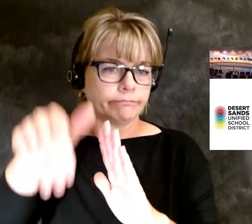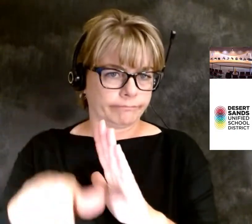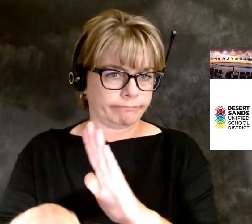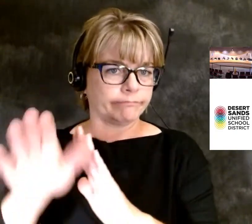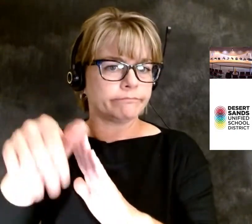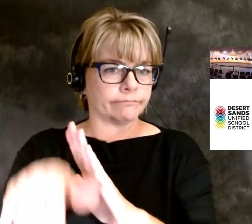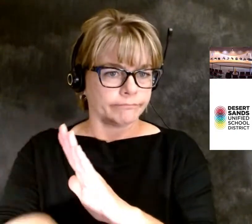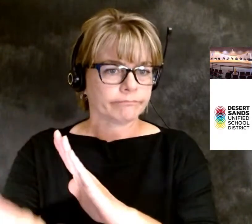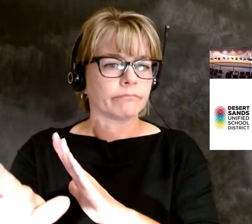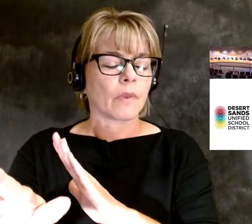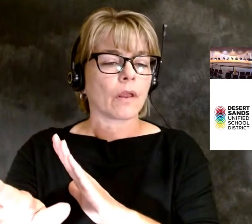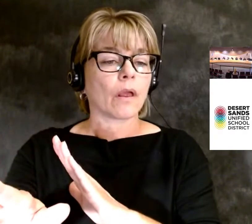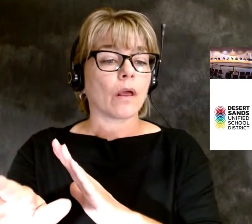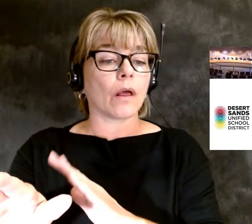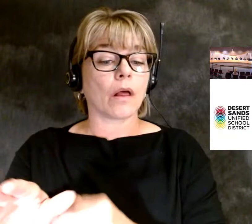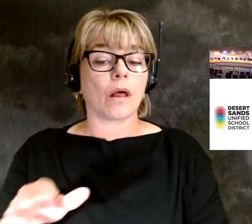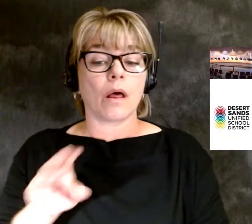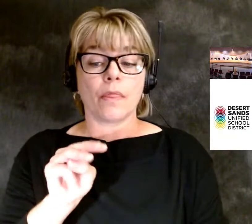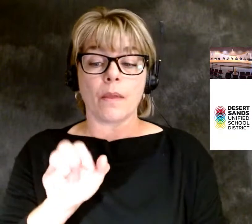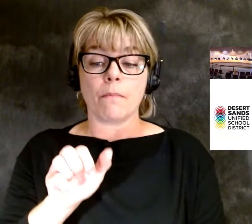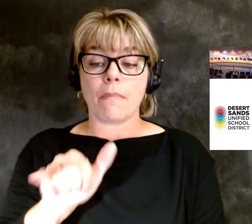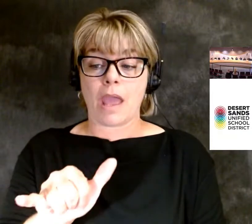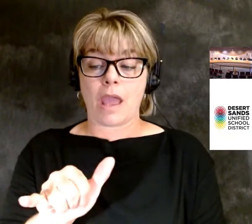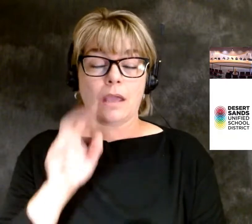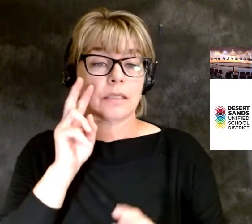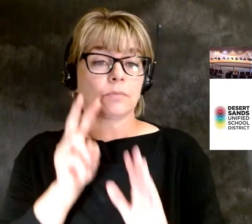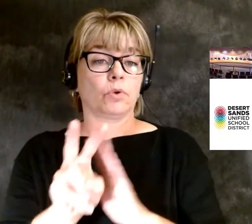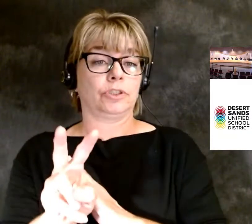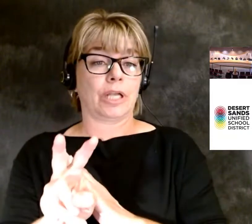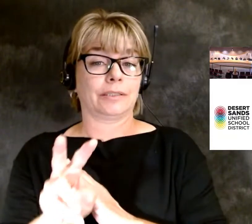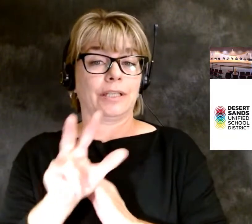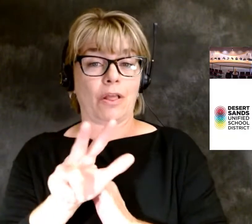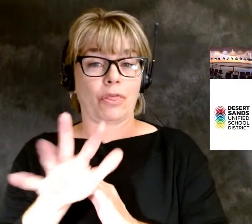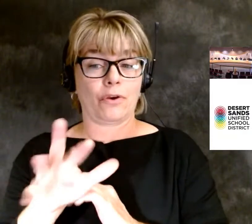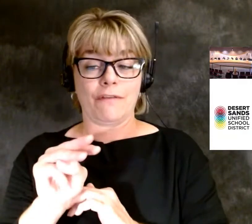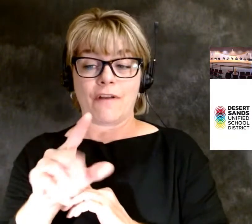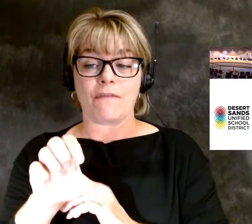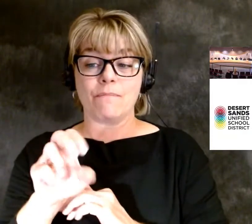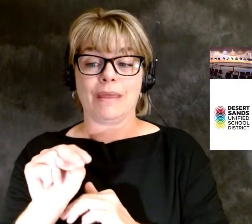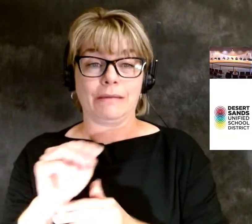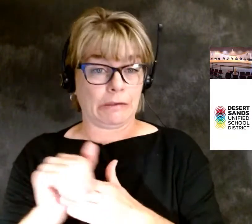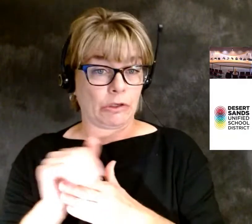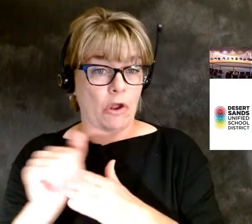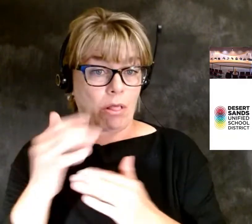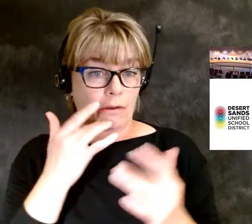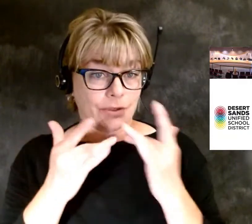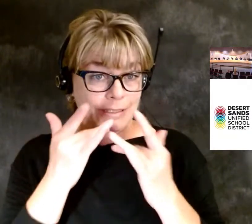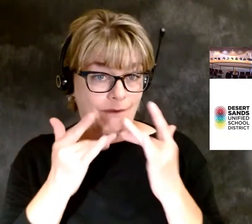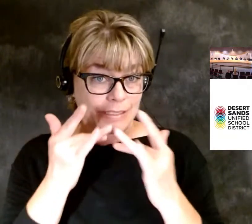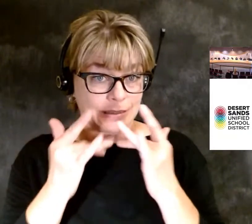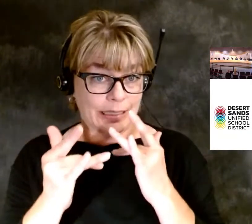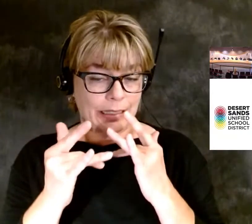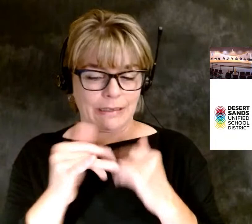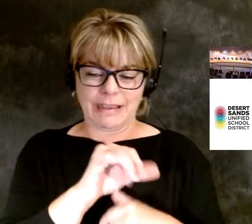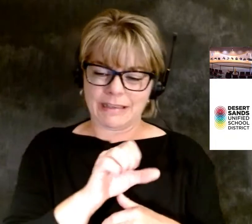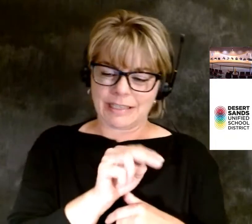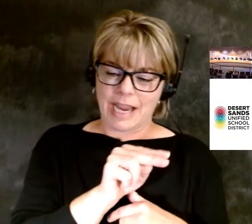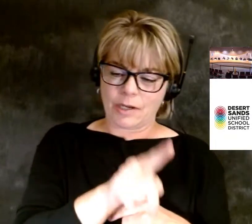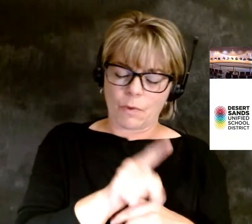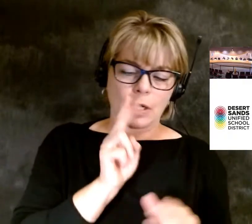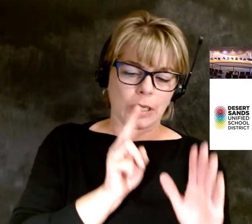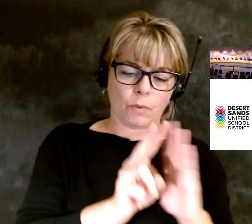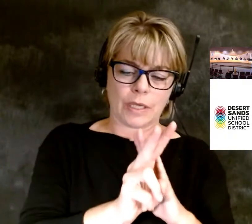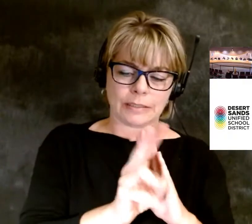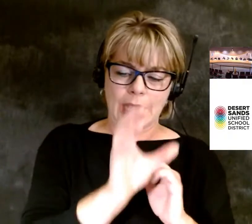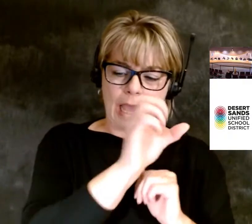a $31.5 billion deficit. Now, in January, he was estimating it to be $22.5 billion. That